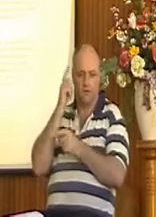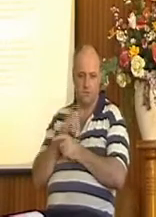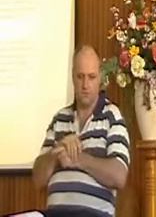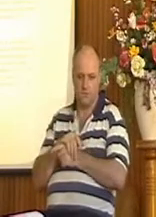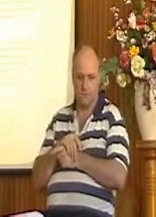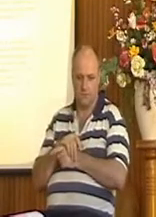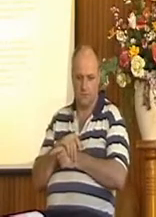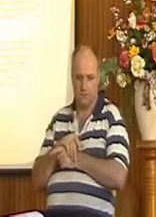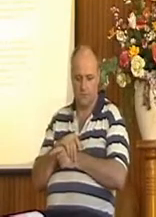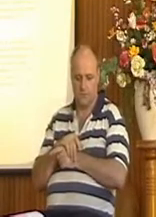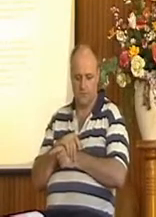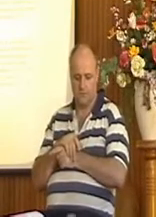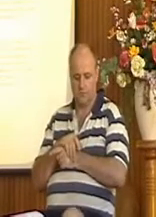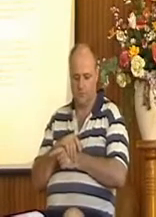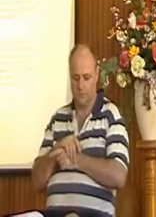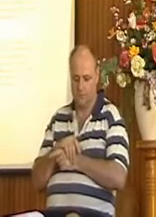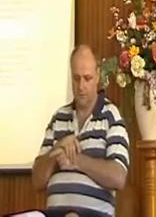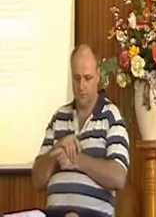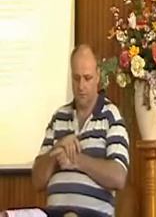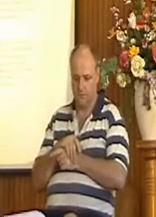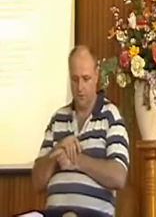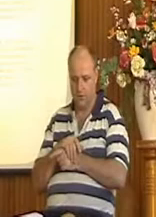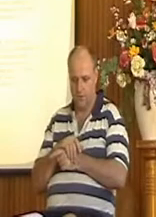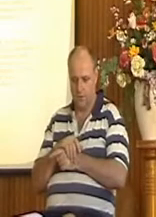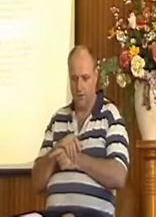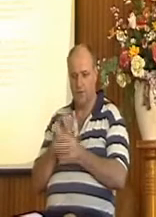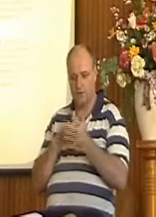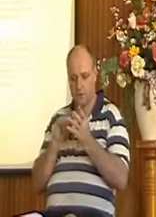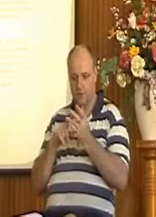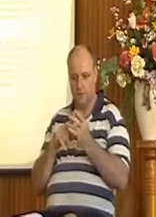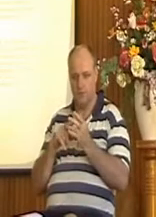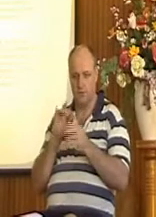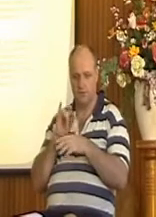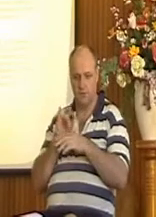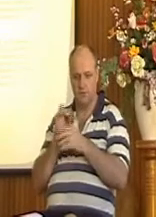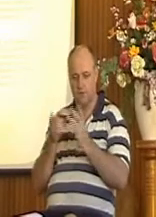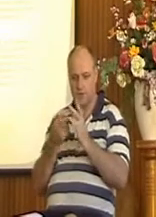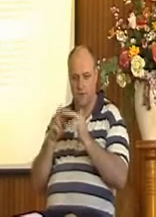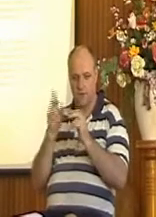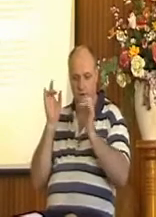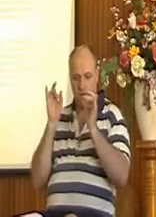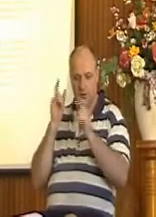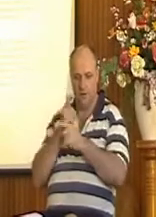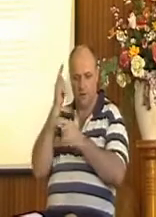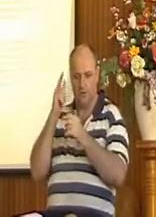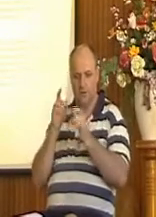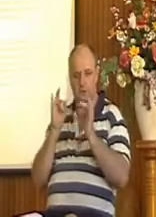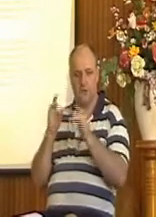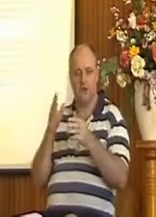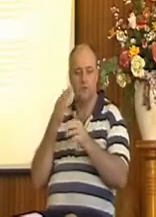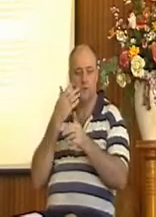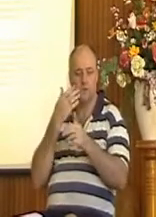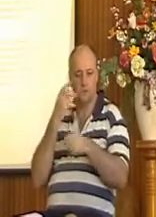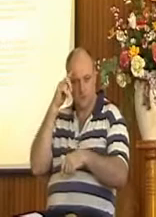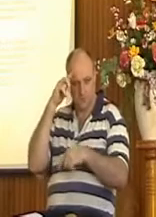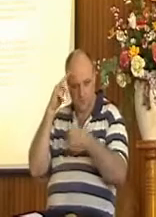any individual begins at conversion. The forgiveness of sin, the